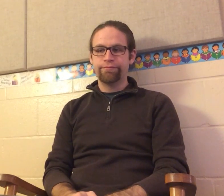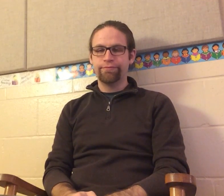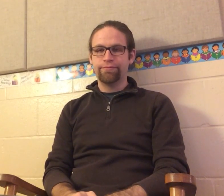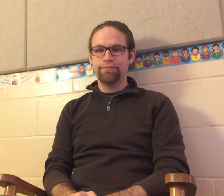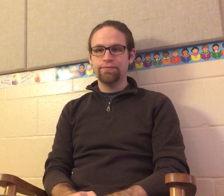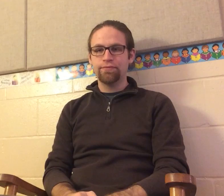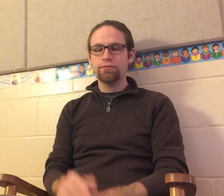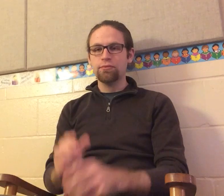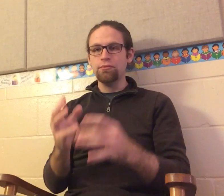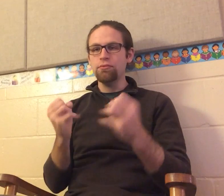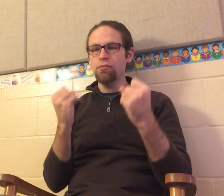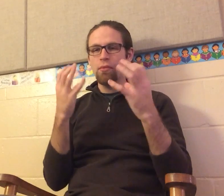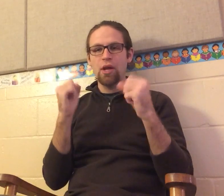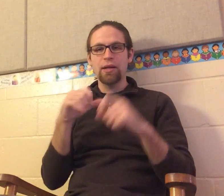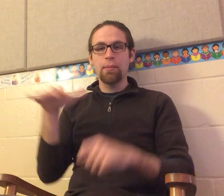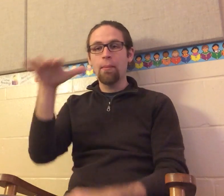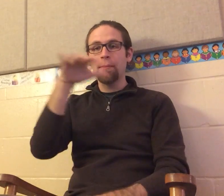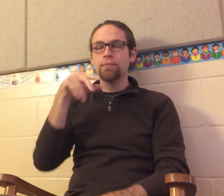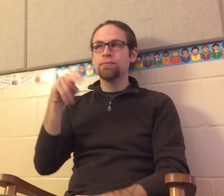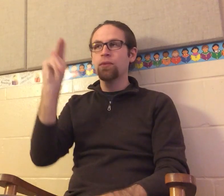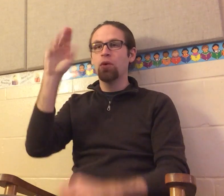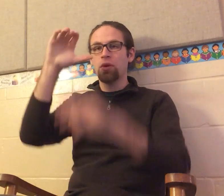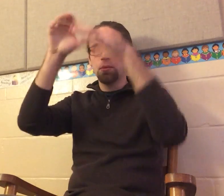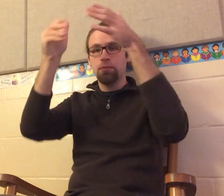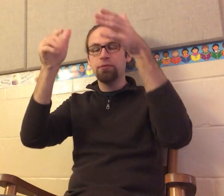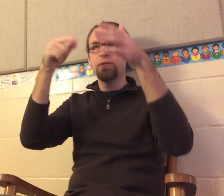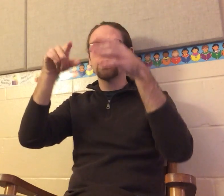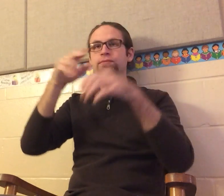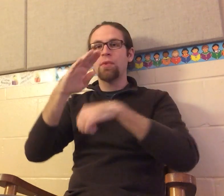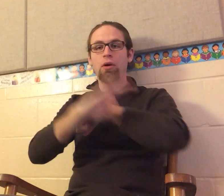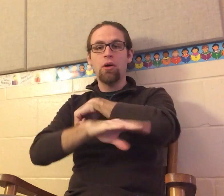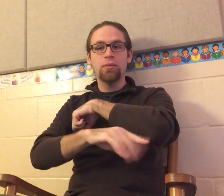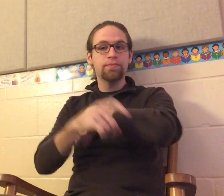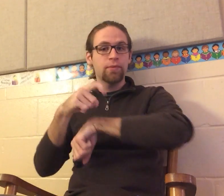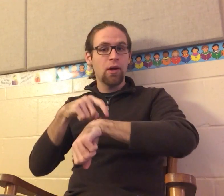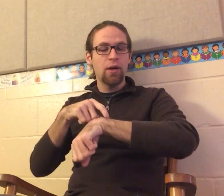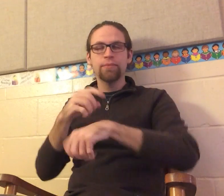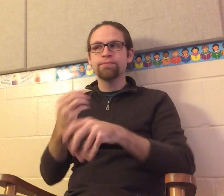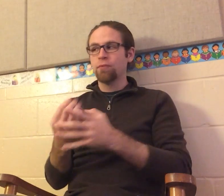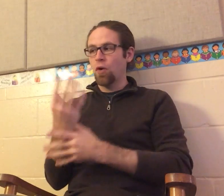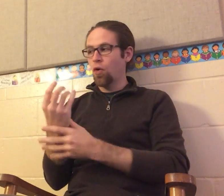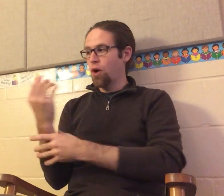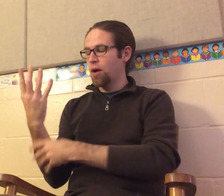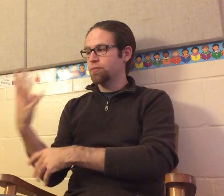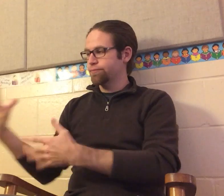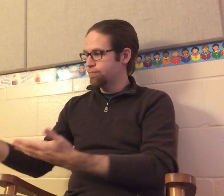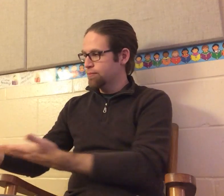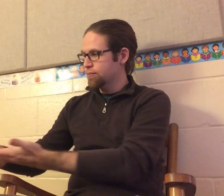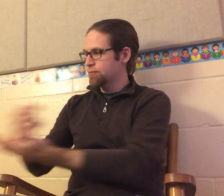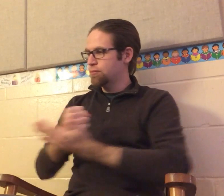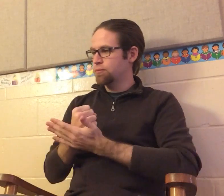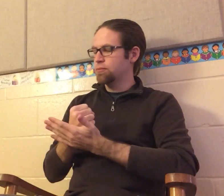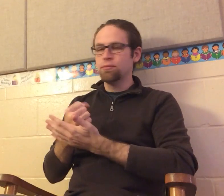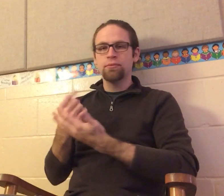In many places in the northern hemisphere, autumn is a time to harvest the crops that have grown and ripened beneath the summer sun.